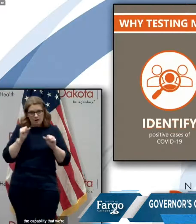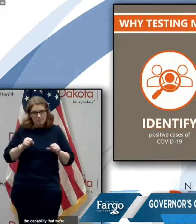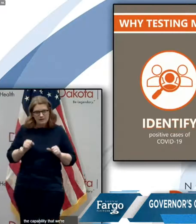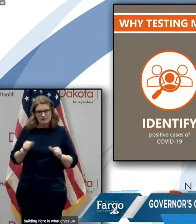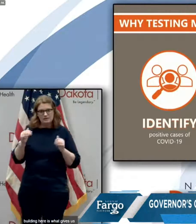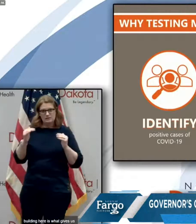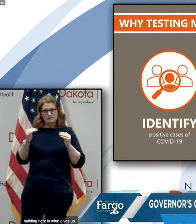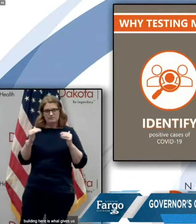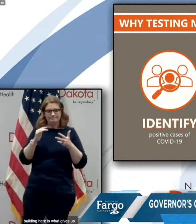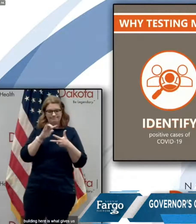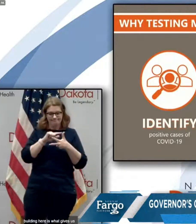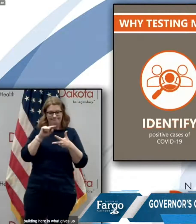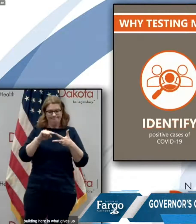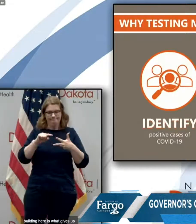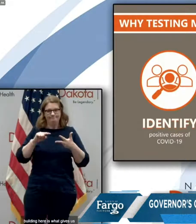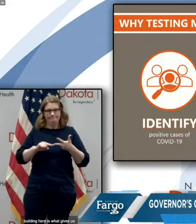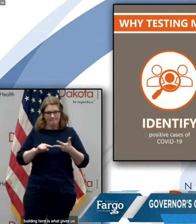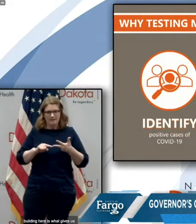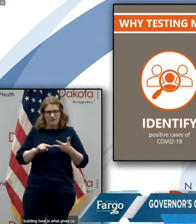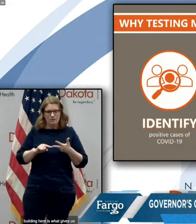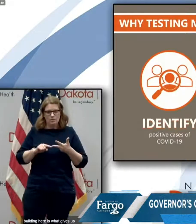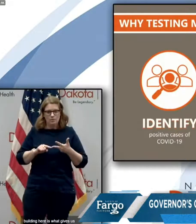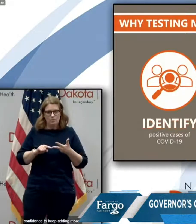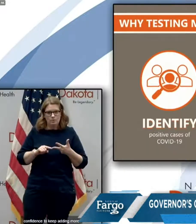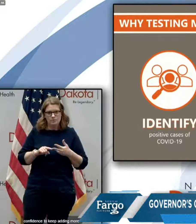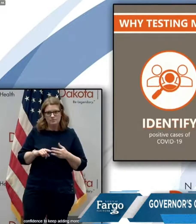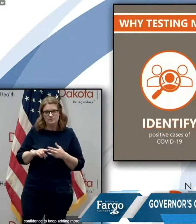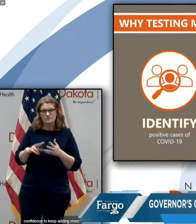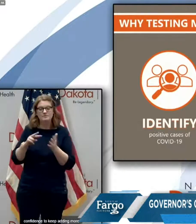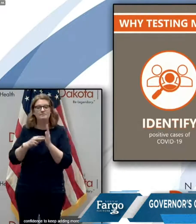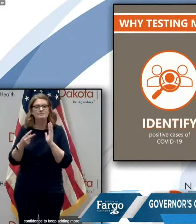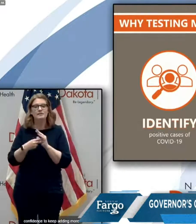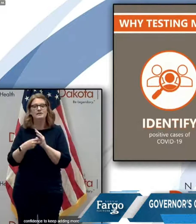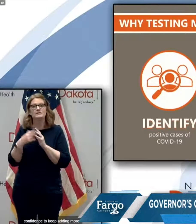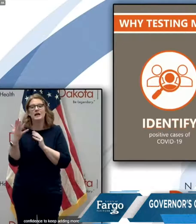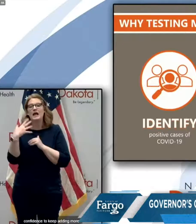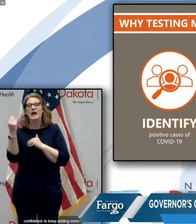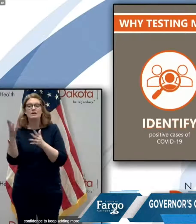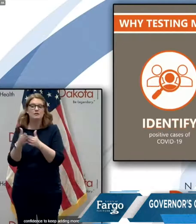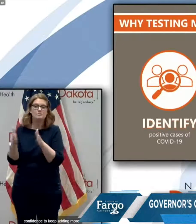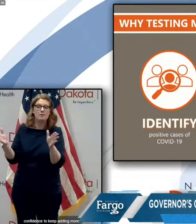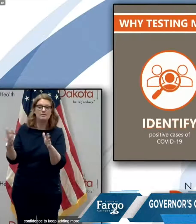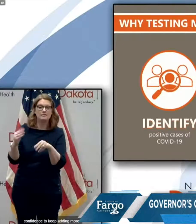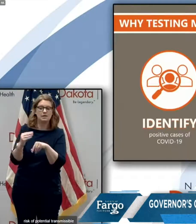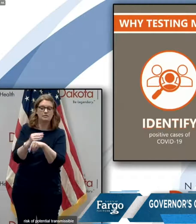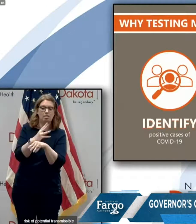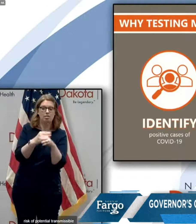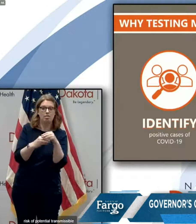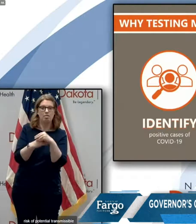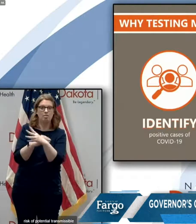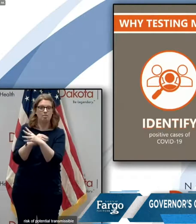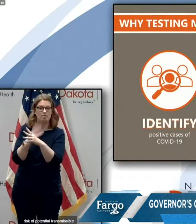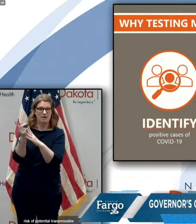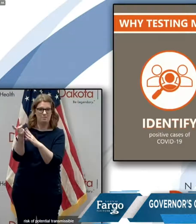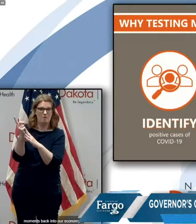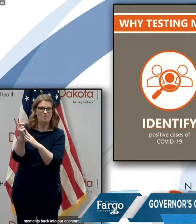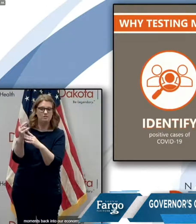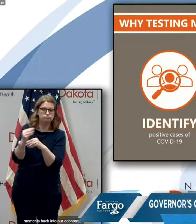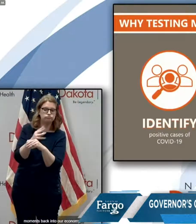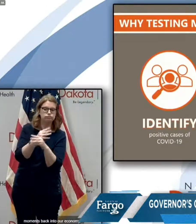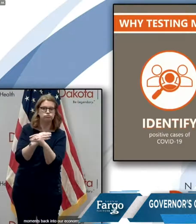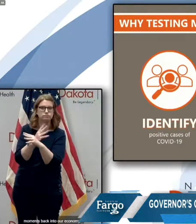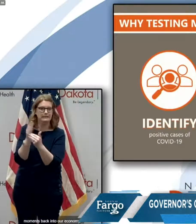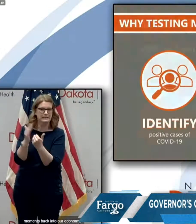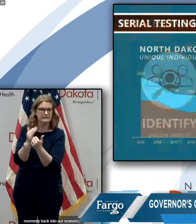keep adding more risk of potential transmissible moments back into our economy. When we take a look at